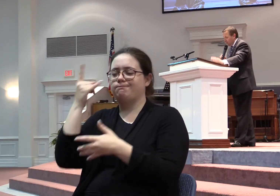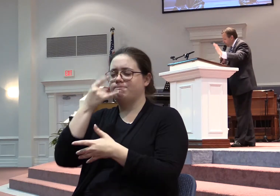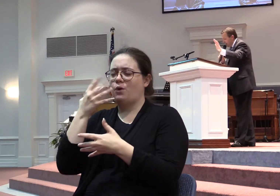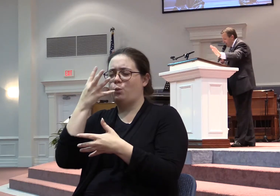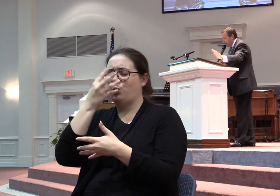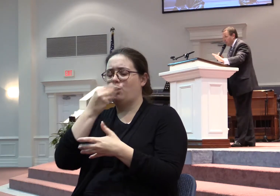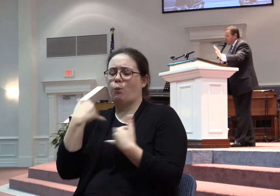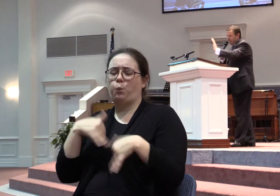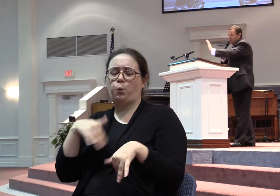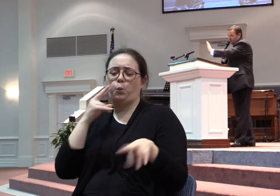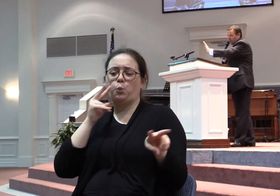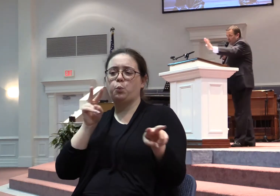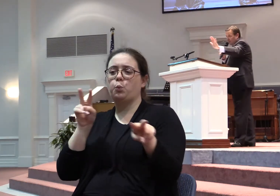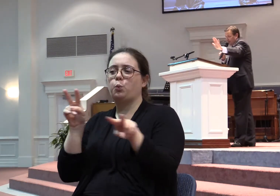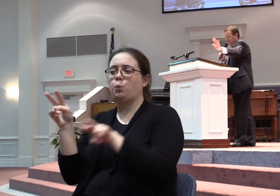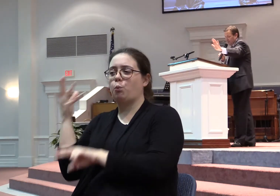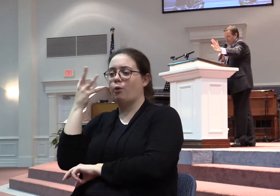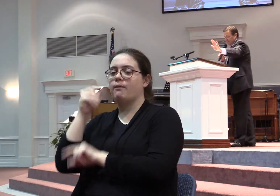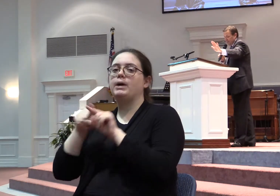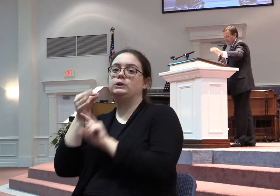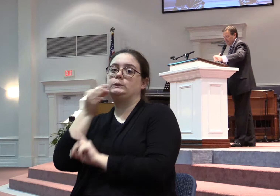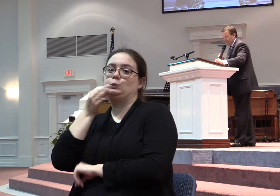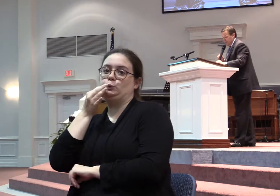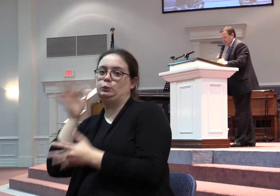Right. Look good now, but there's destruction coming.